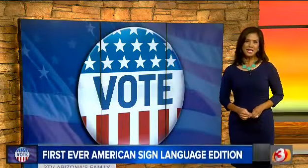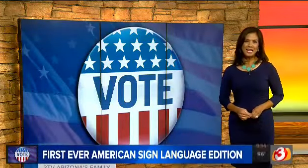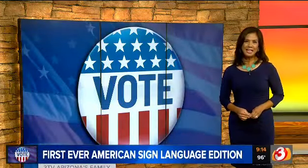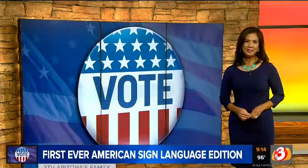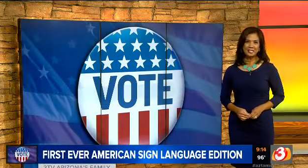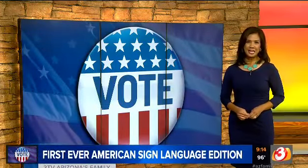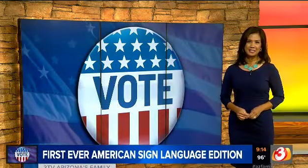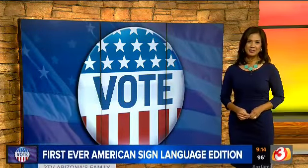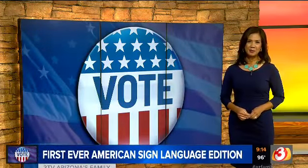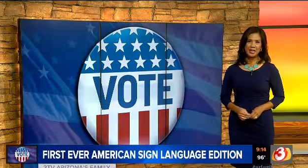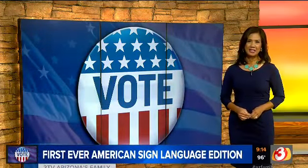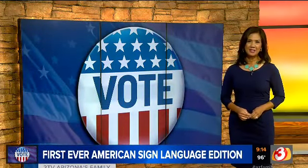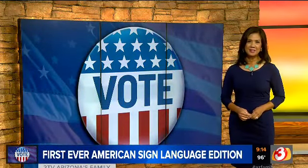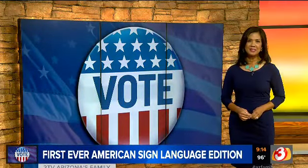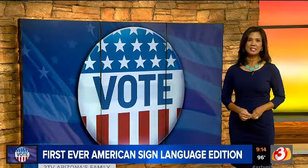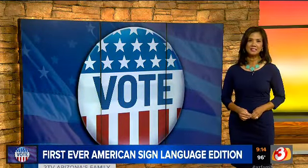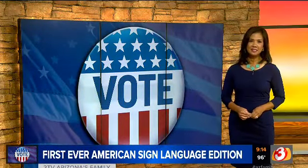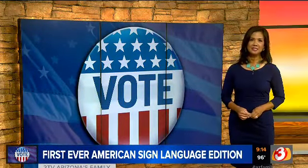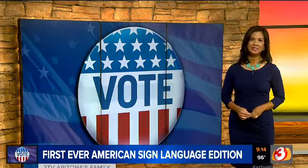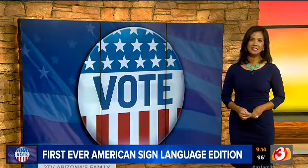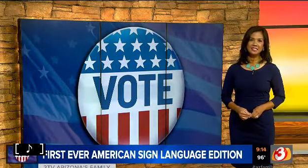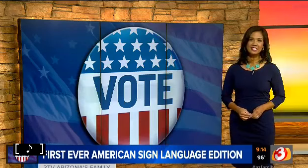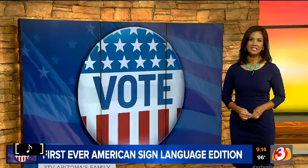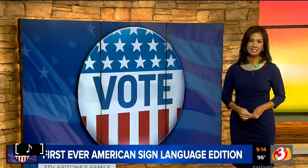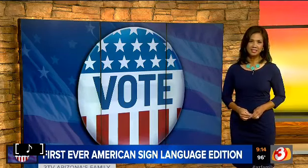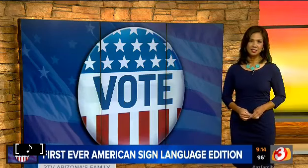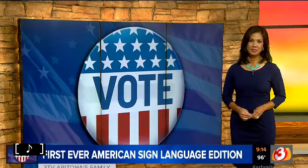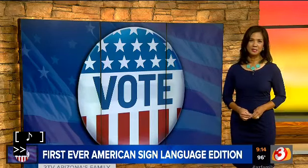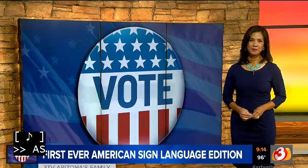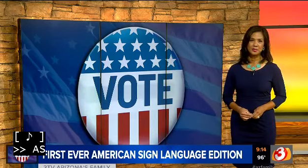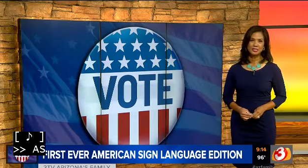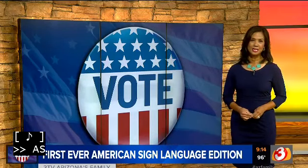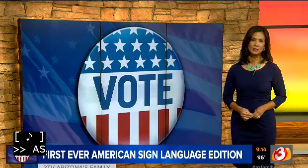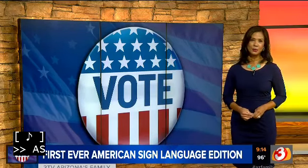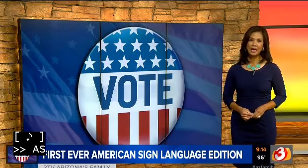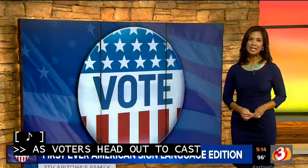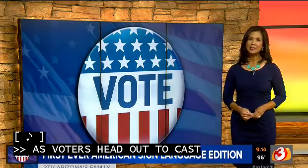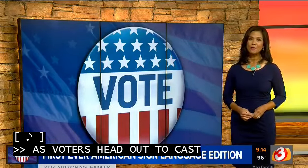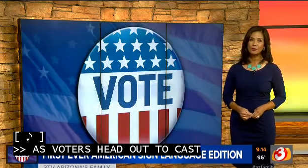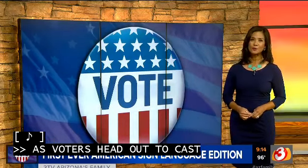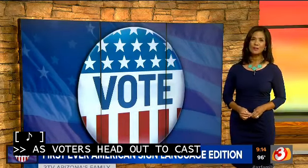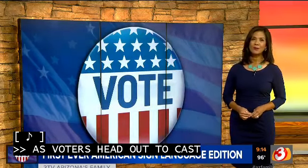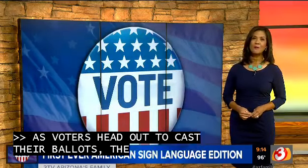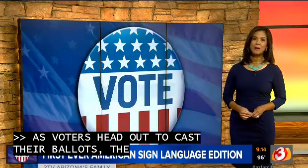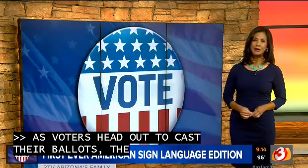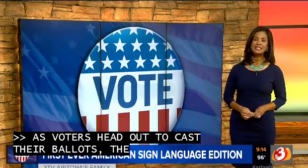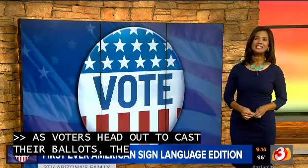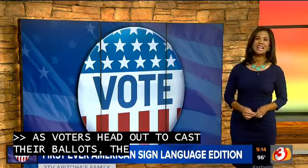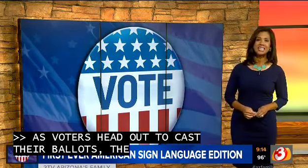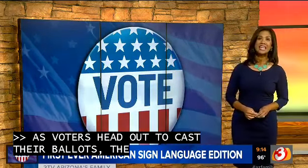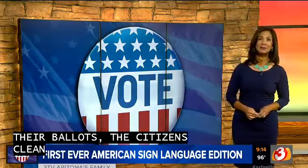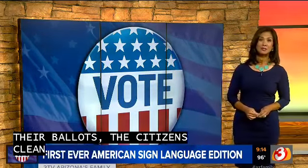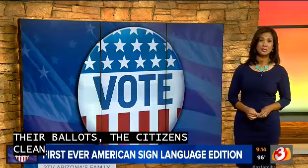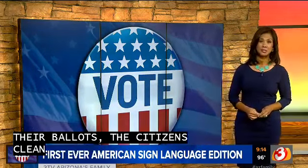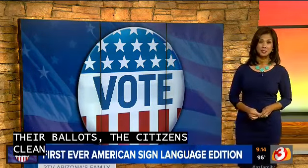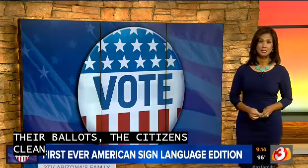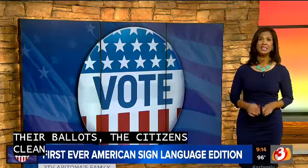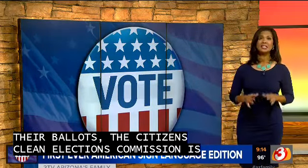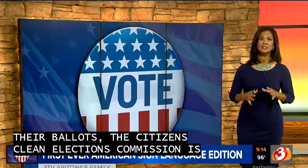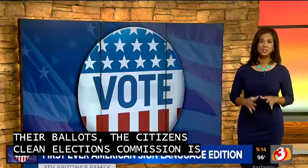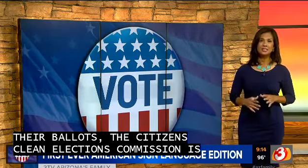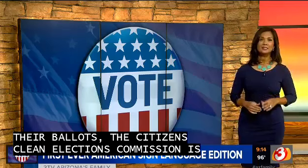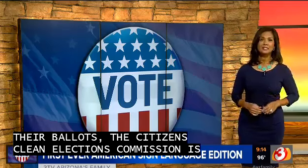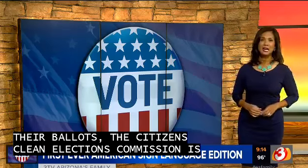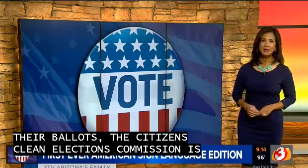Well, as voters head out to cast their ballots, the Citizens Clean Elections Commission is creating the first ever American Sign Language